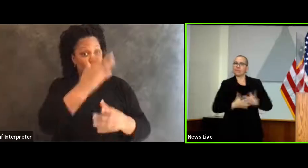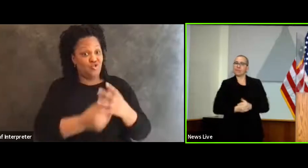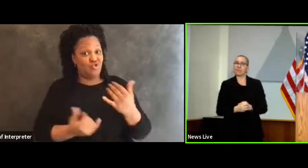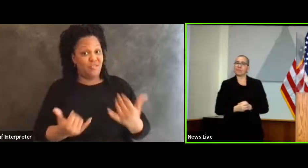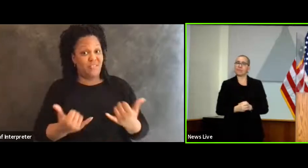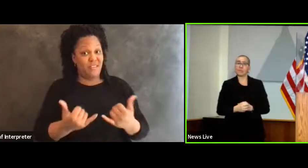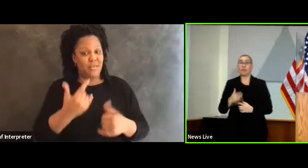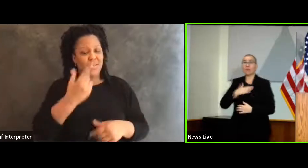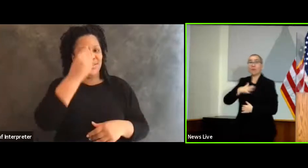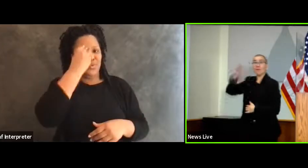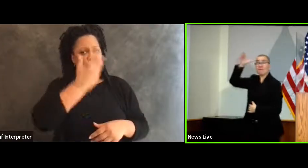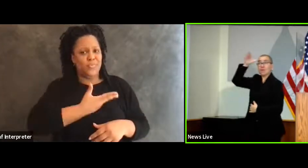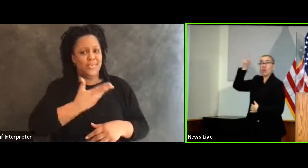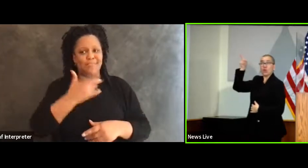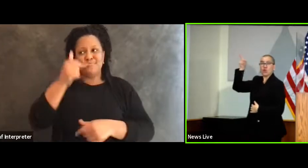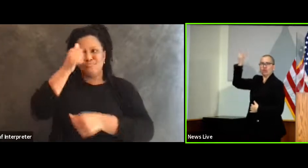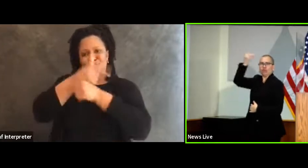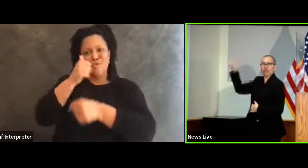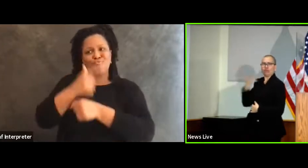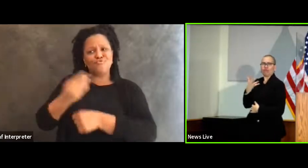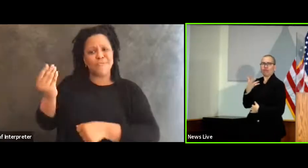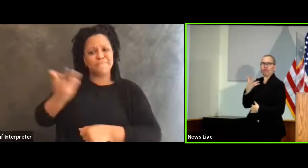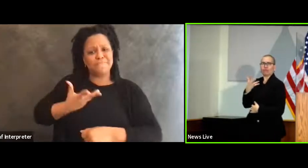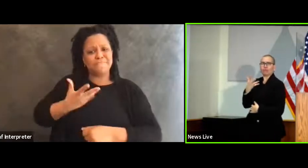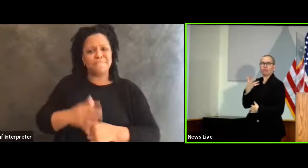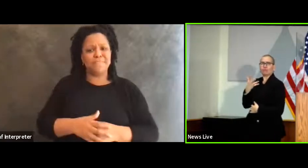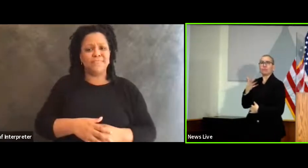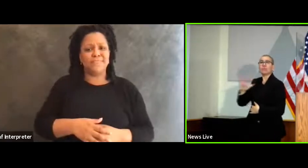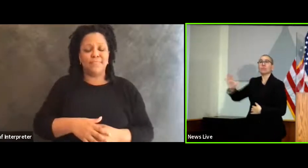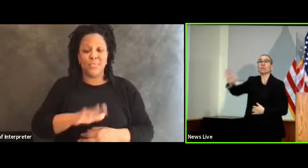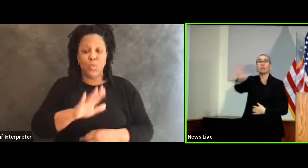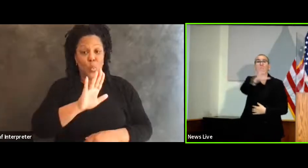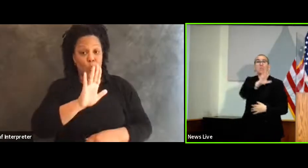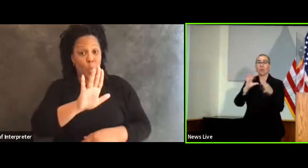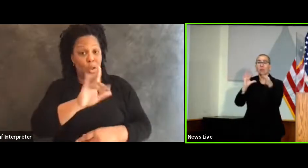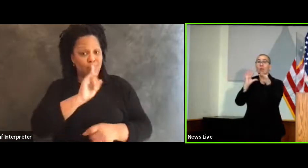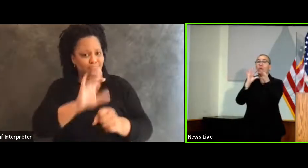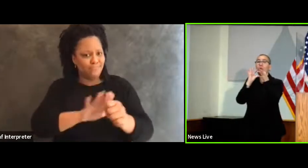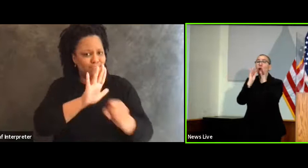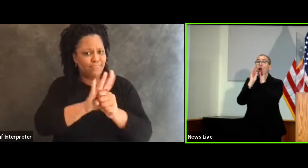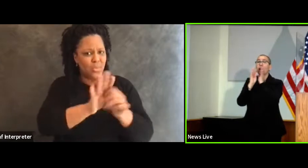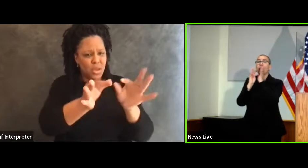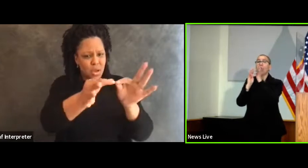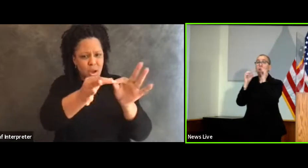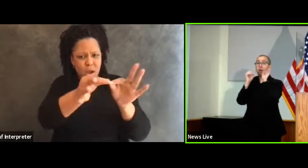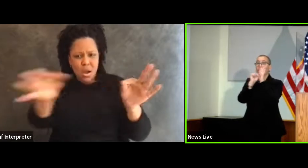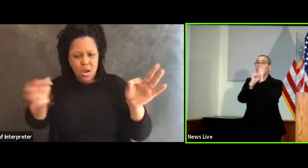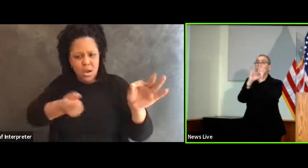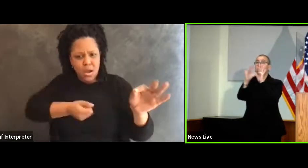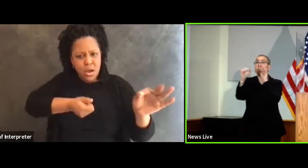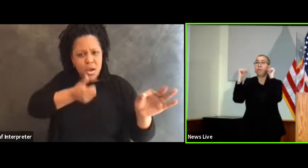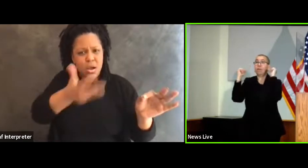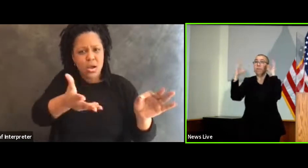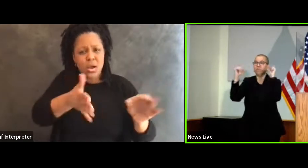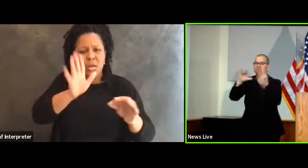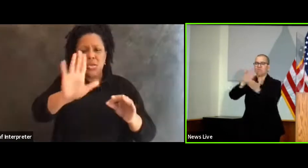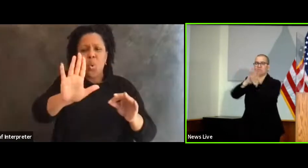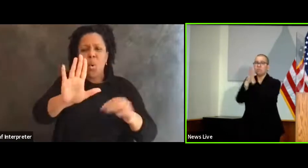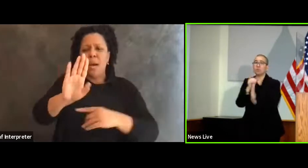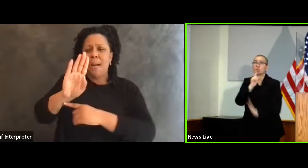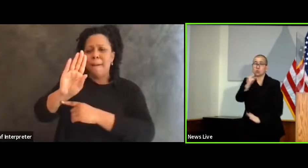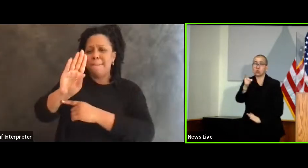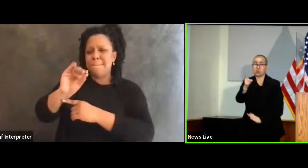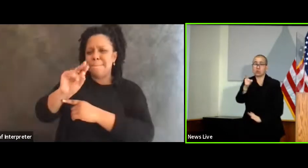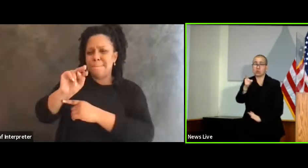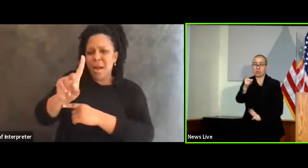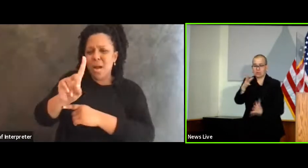that your word is your bond, and your word must mean something. And I